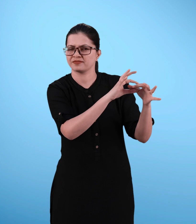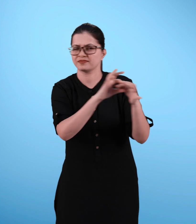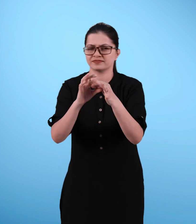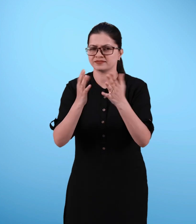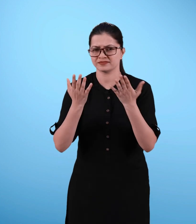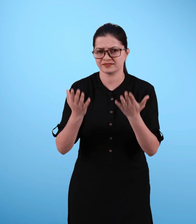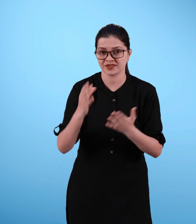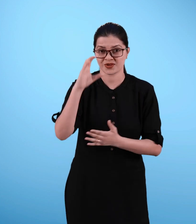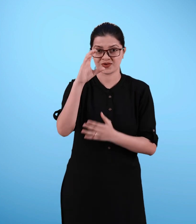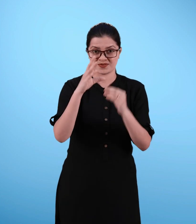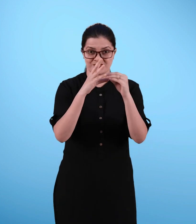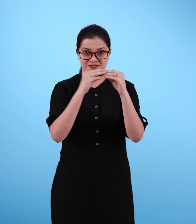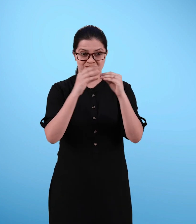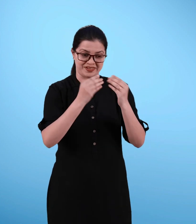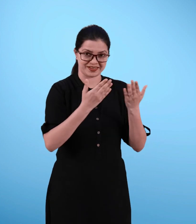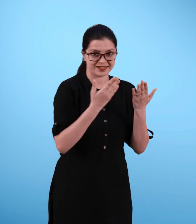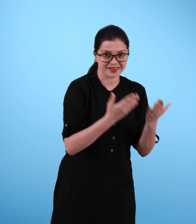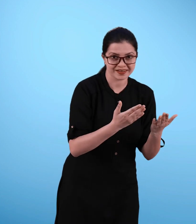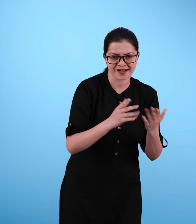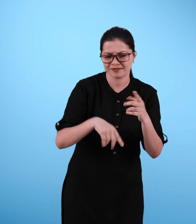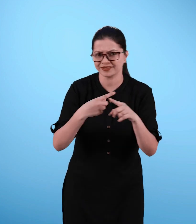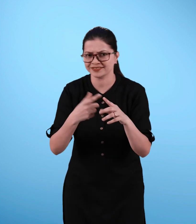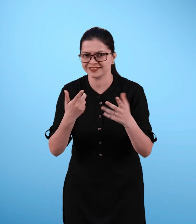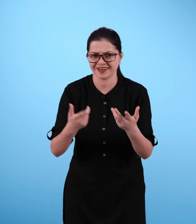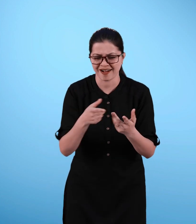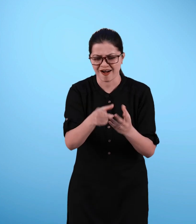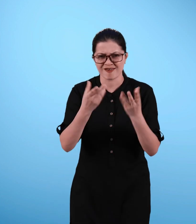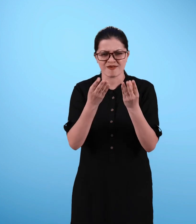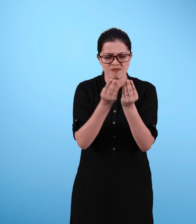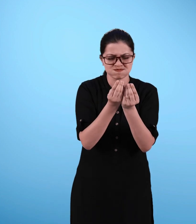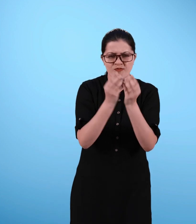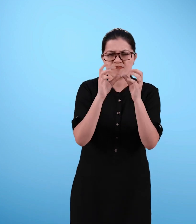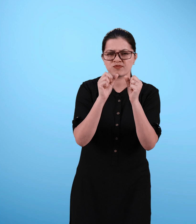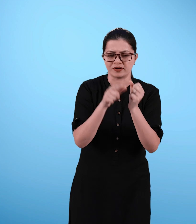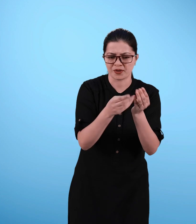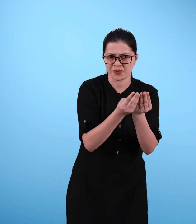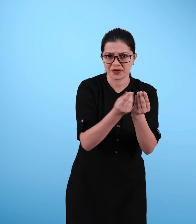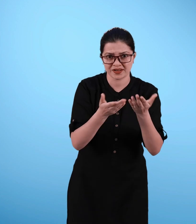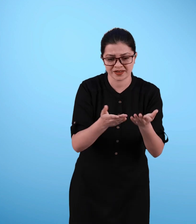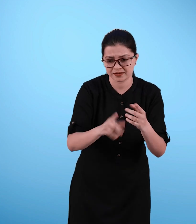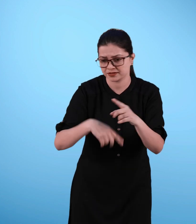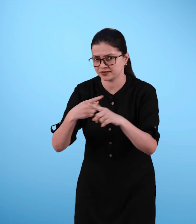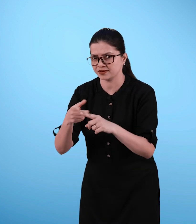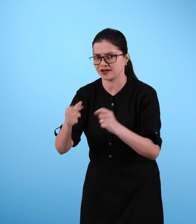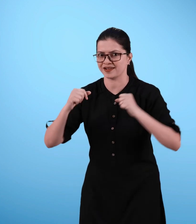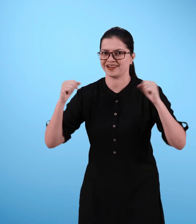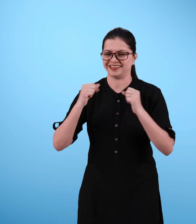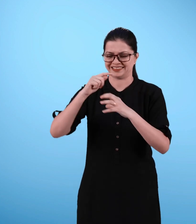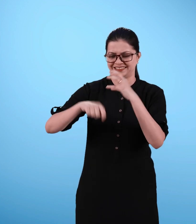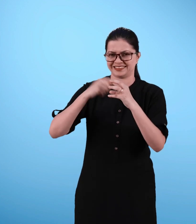Start. silk, wool or synthetic silk, after wool asking or for help. synthetic after asking for help from